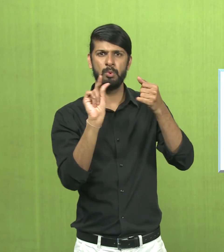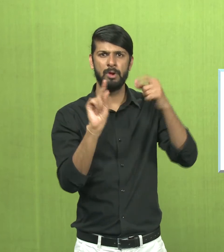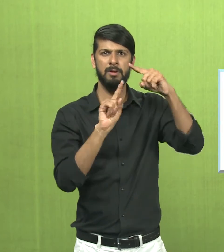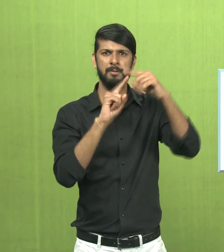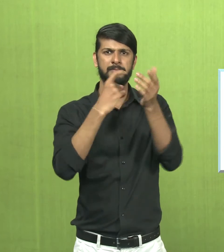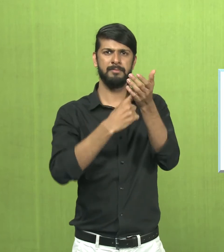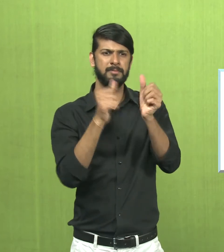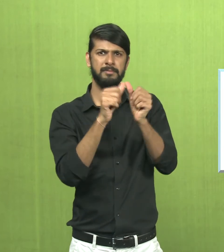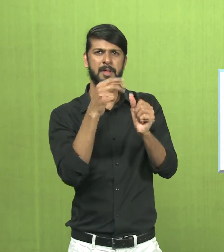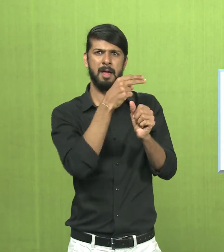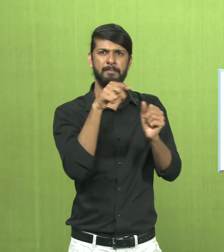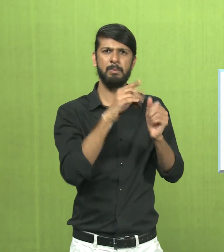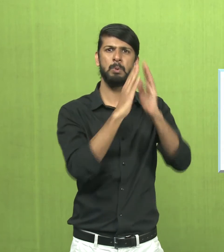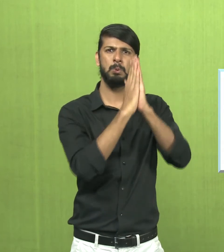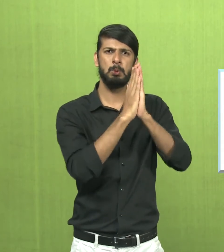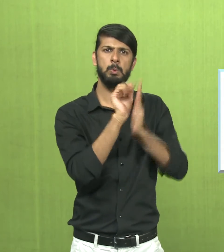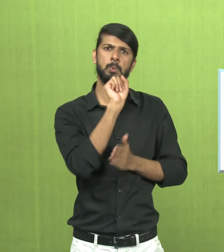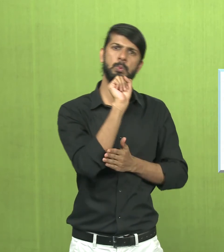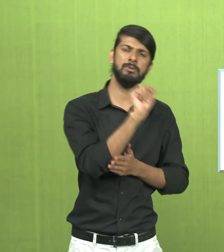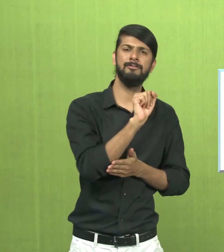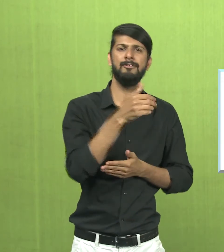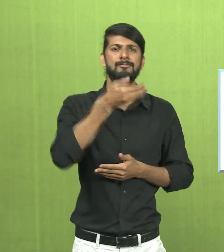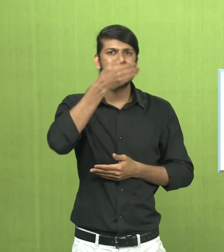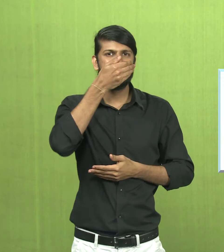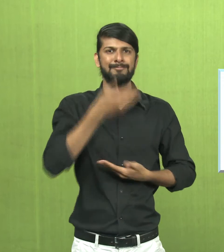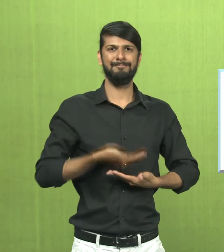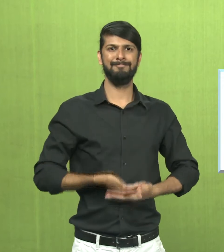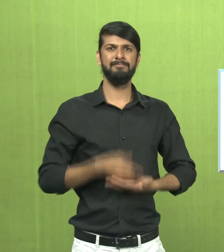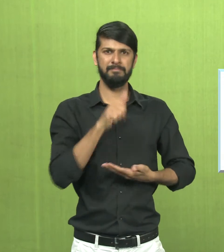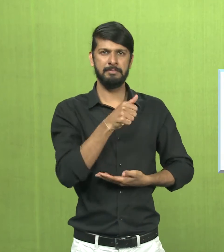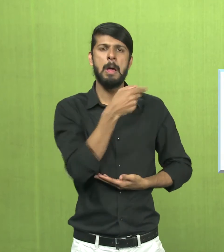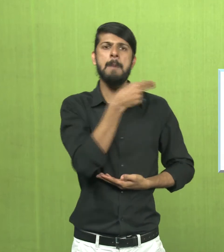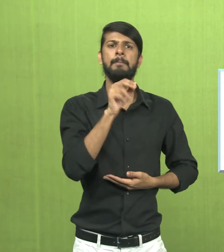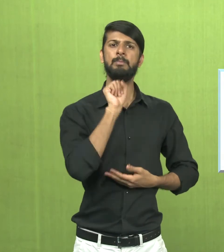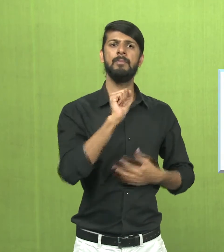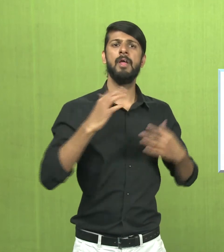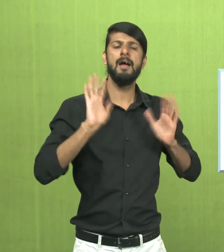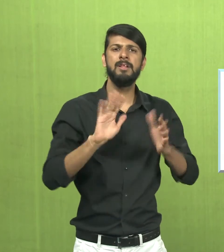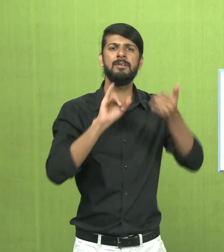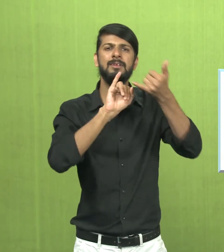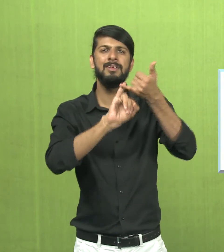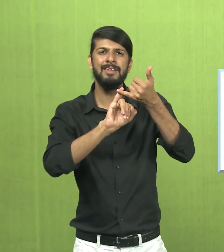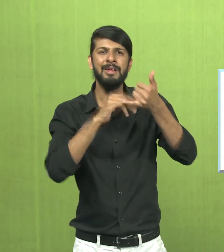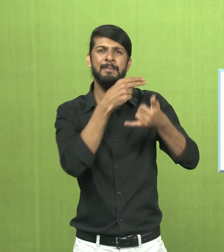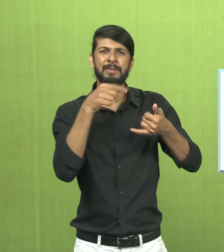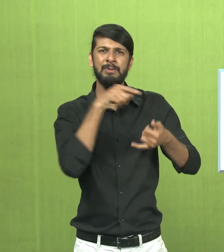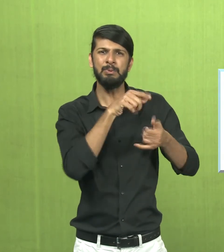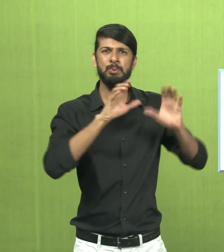These illustrations are taken from the actual illustrations from Kalpa Sutra, which is a religious text of the Swetambara